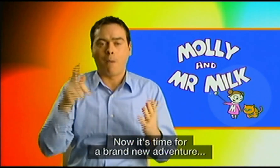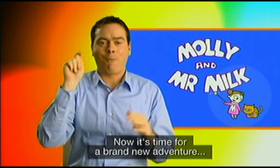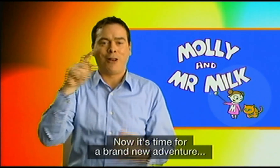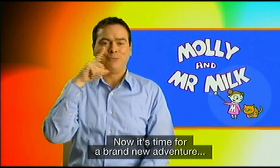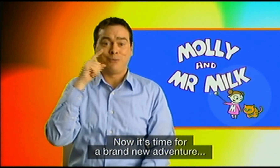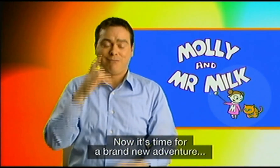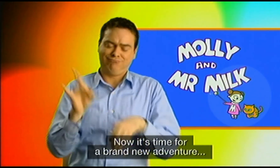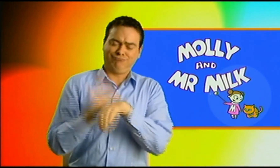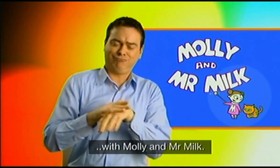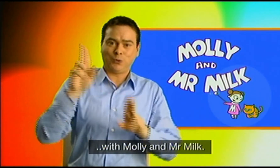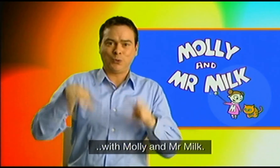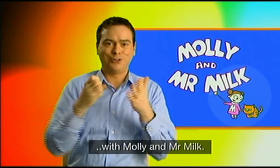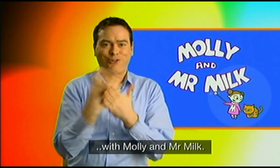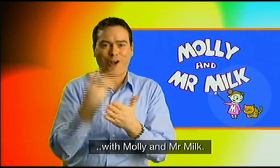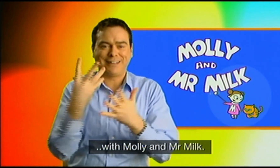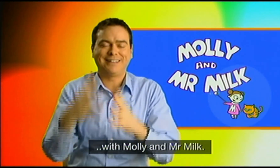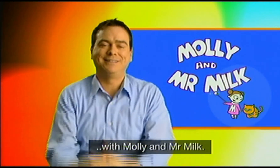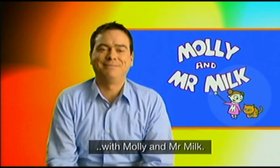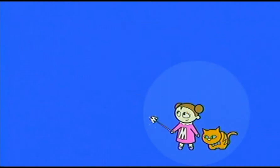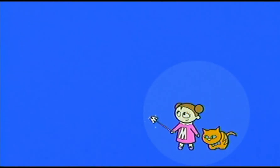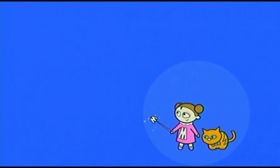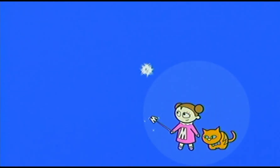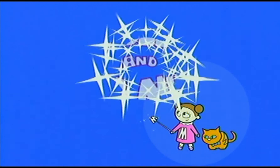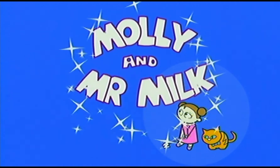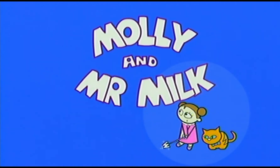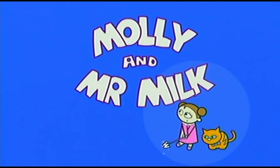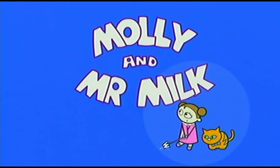Now it's time for a brand new adventure with Molly and Mr. Milk.